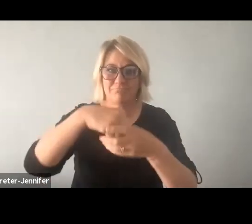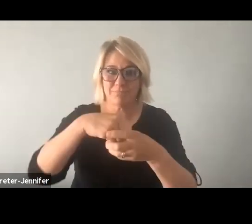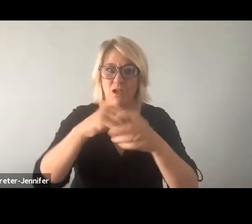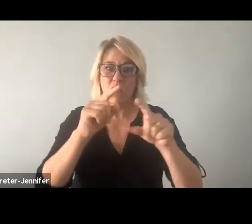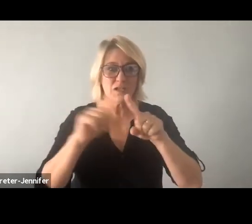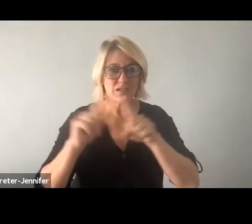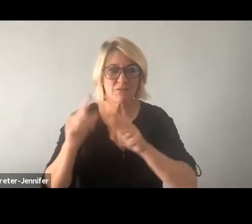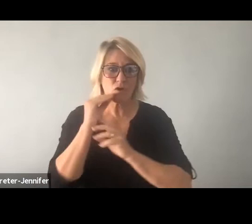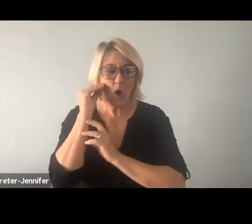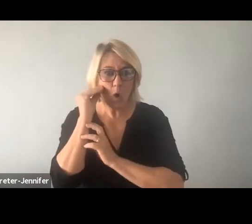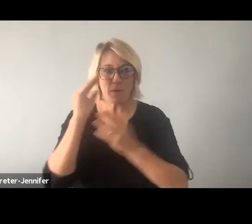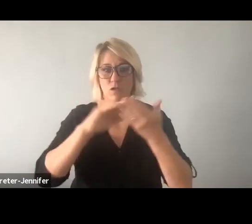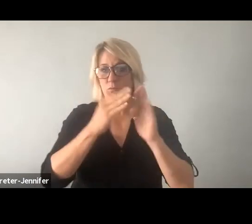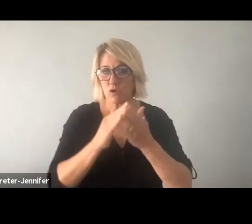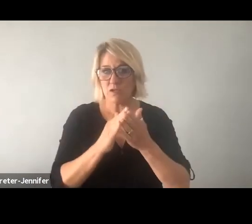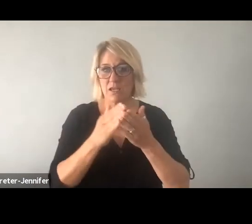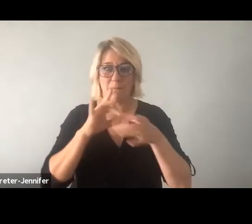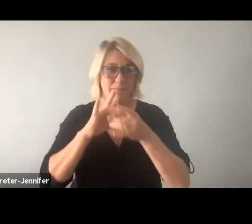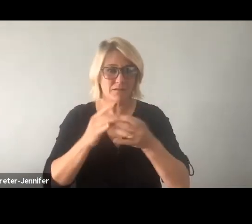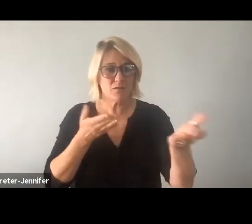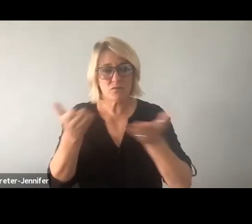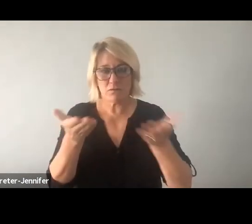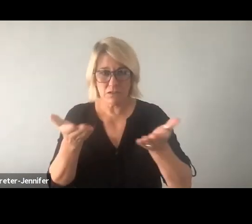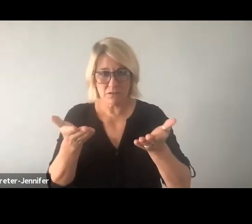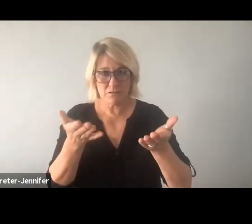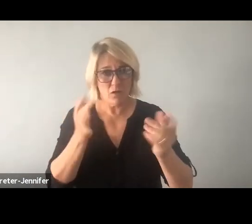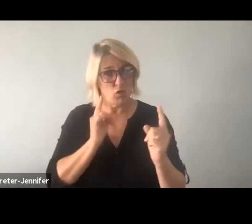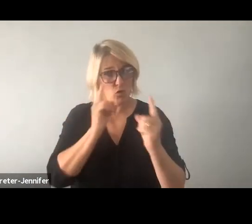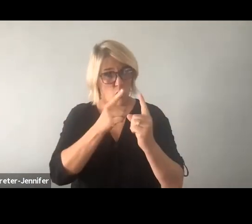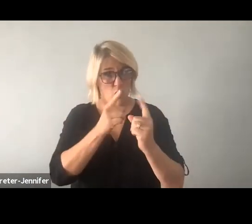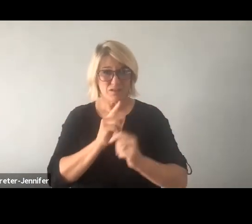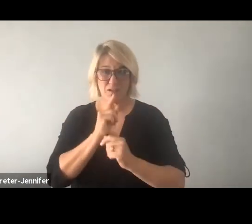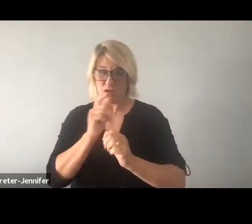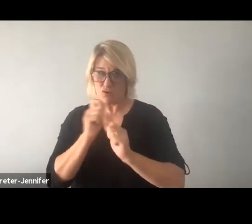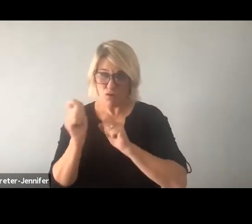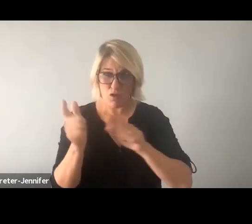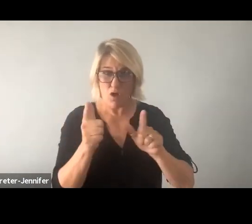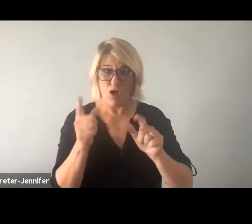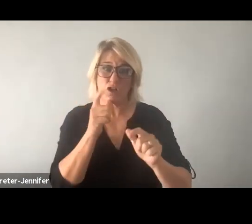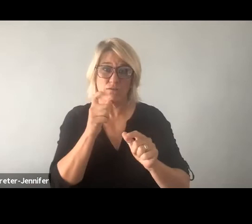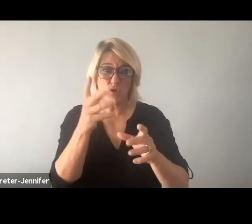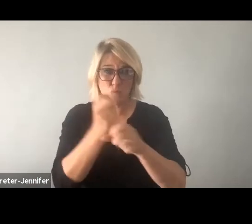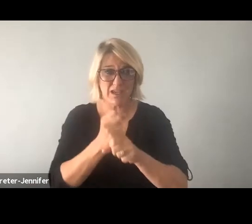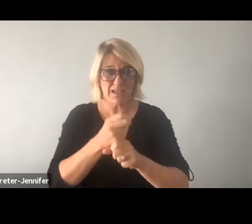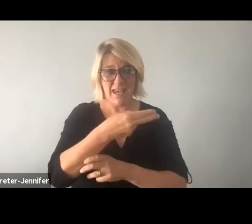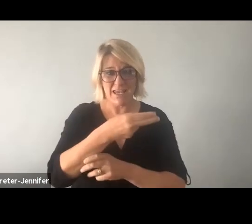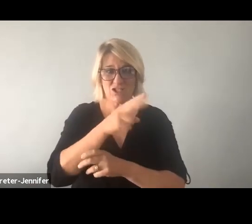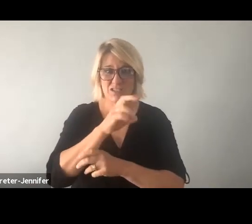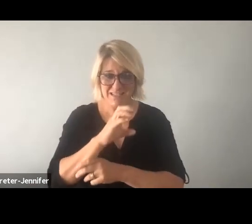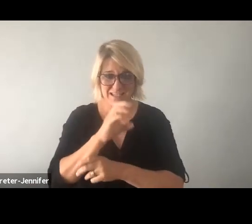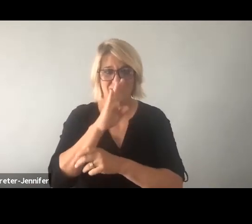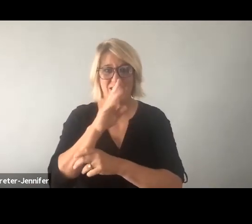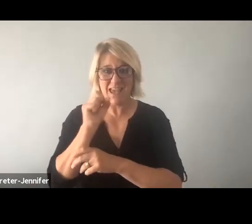and community-based services. The goal is to ensure that everyone who receives HCBS gets the